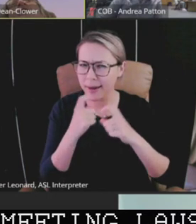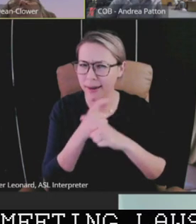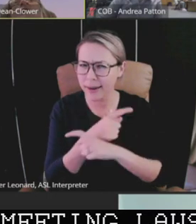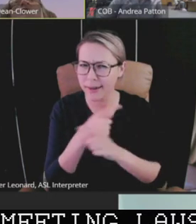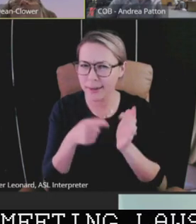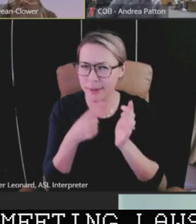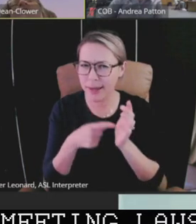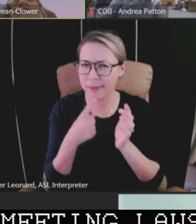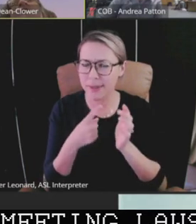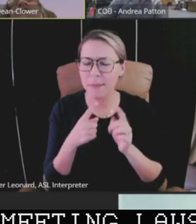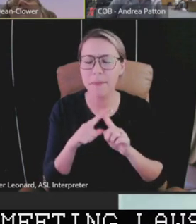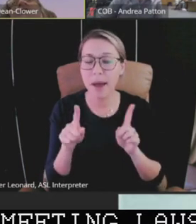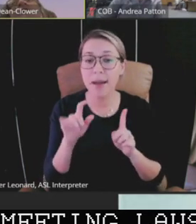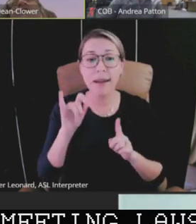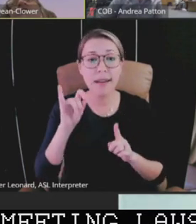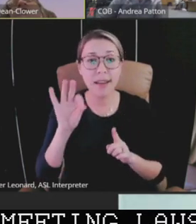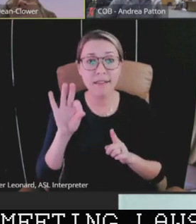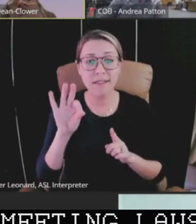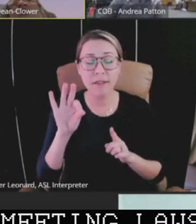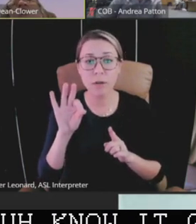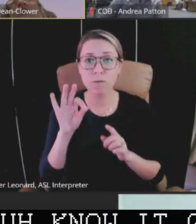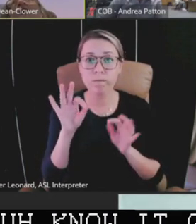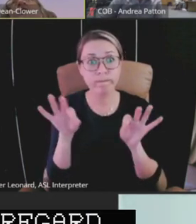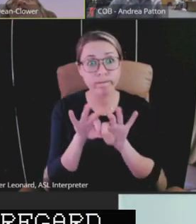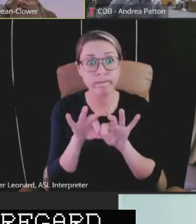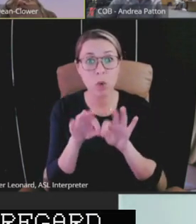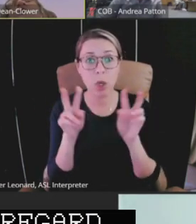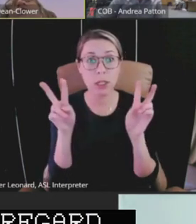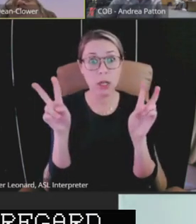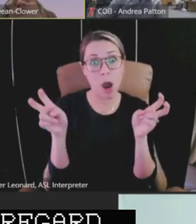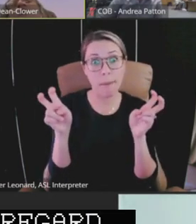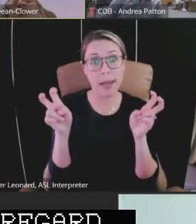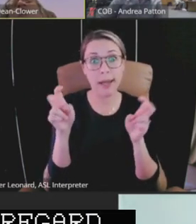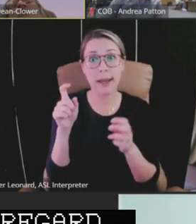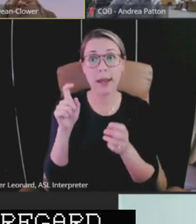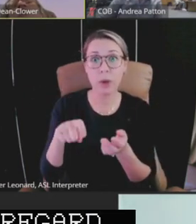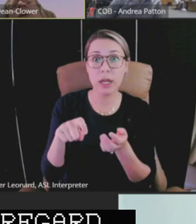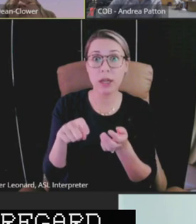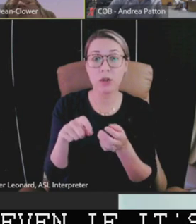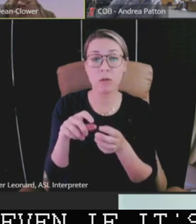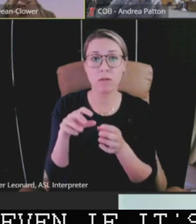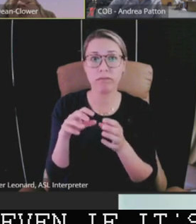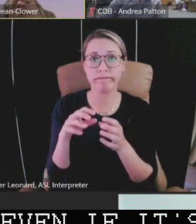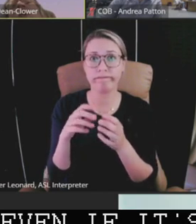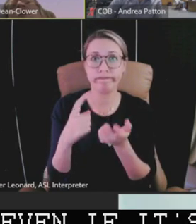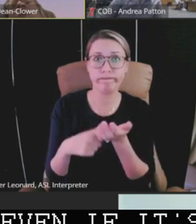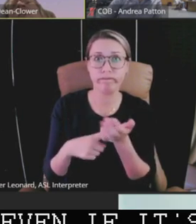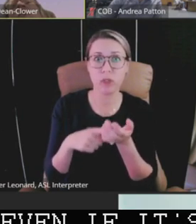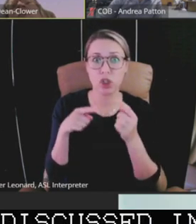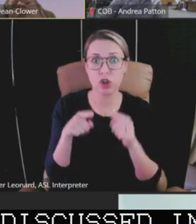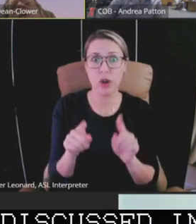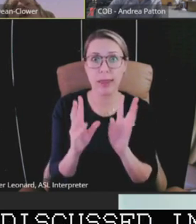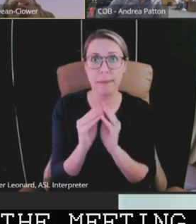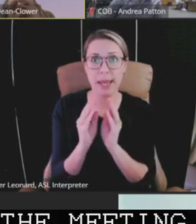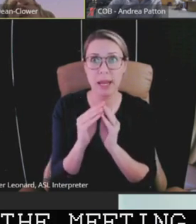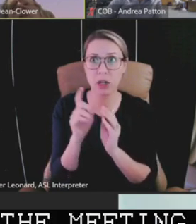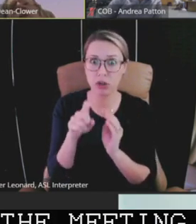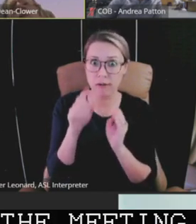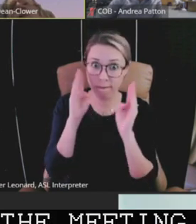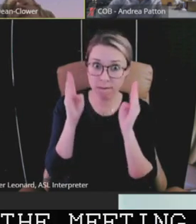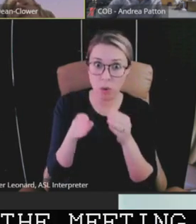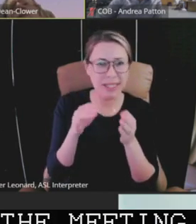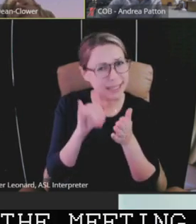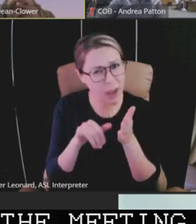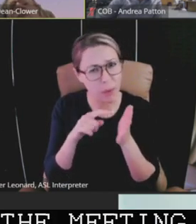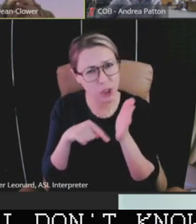it's a topic to be discussed in the timing during the meeting, I don't know if that's what you had in mind, Wes, as